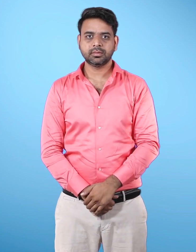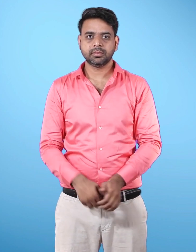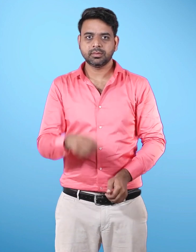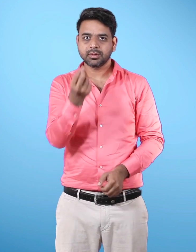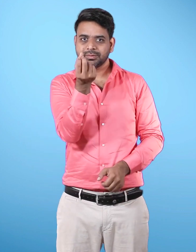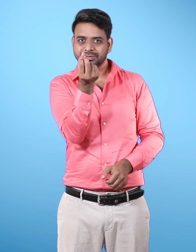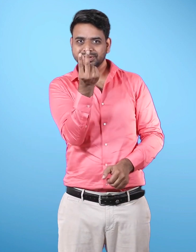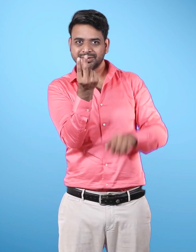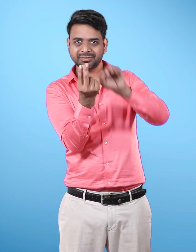bulb,